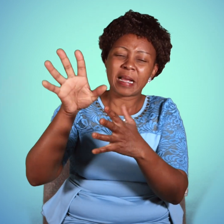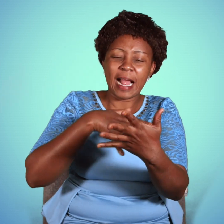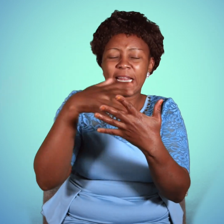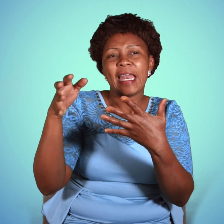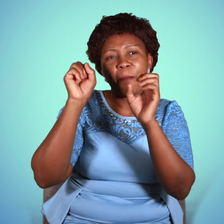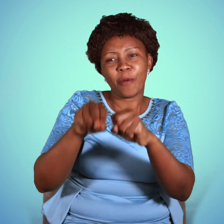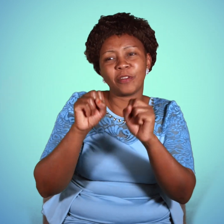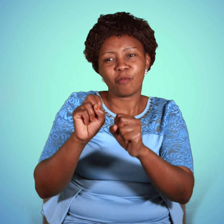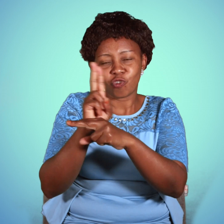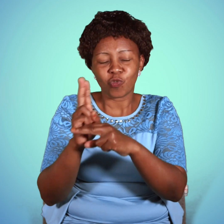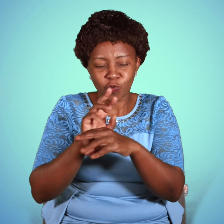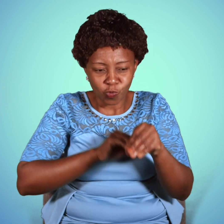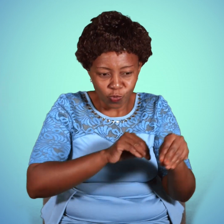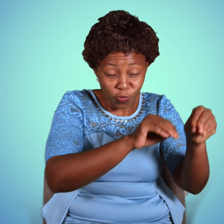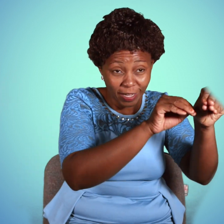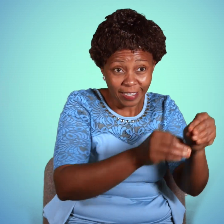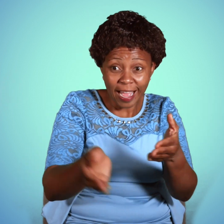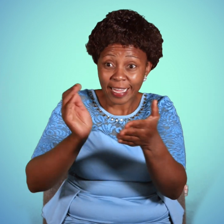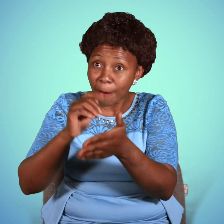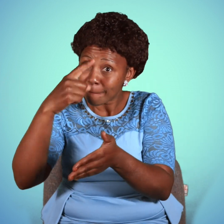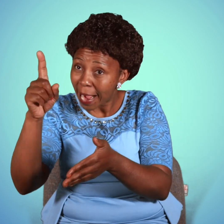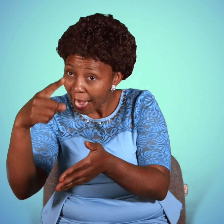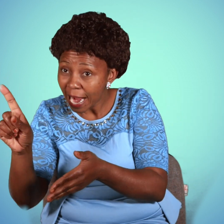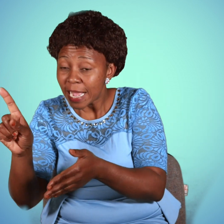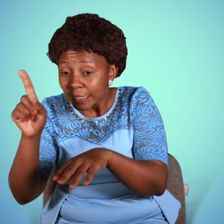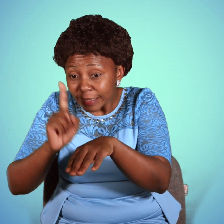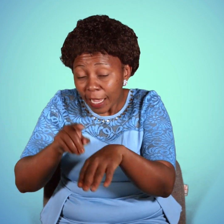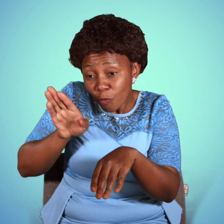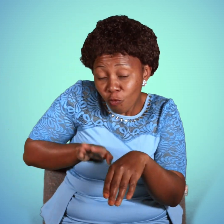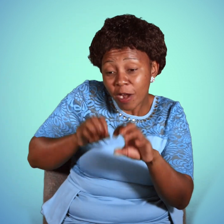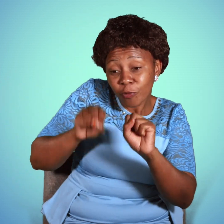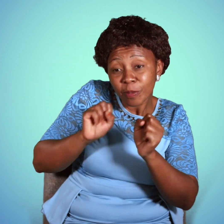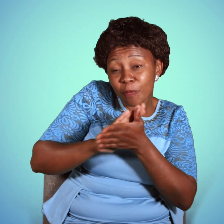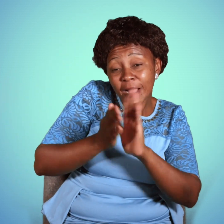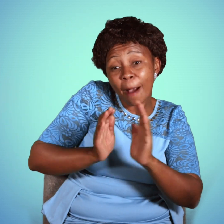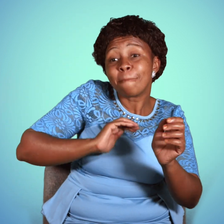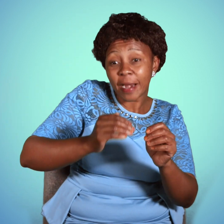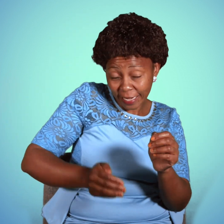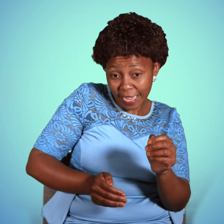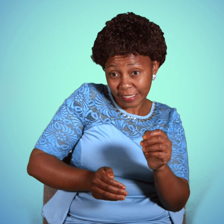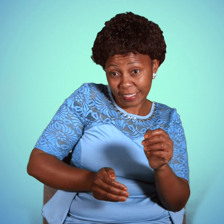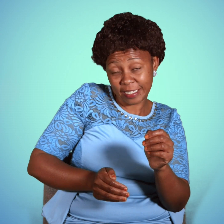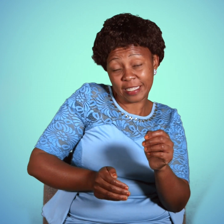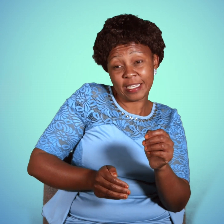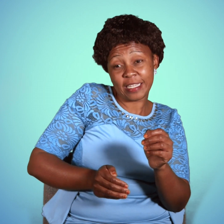calendar can be used to track and mark a woman's fertile and infertile days.